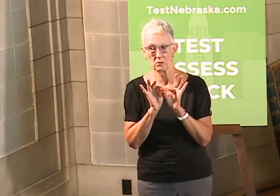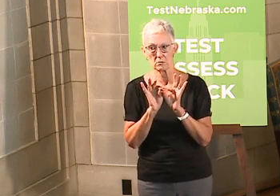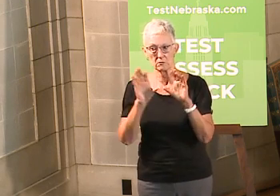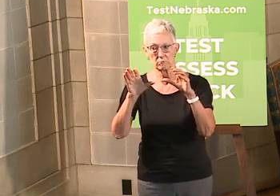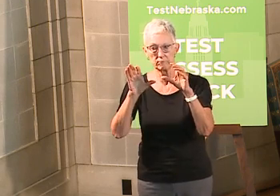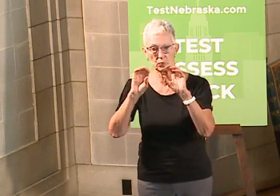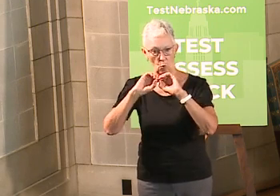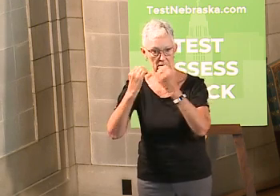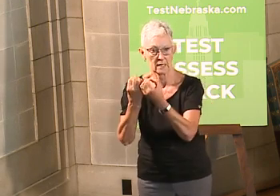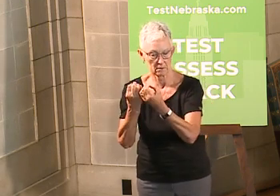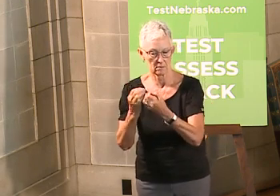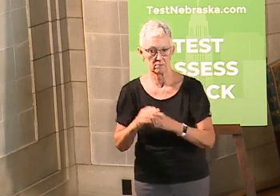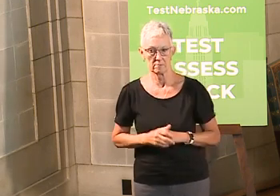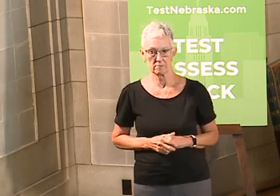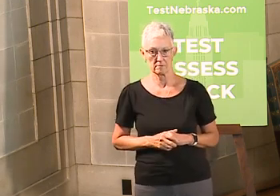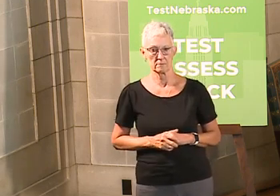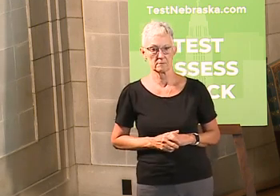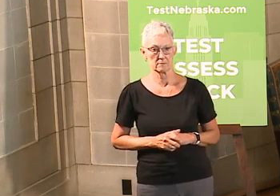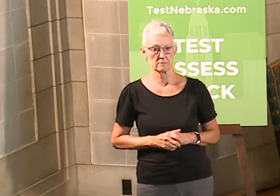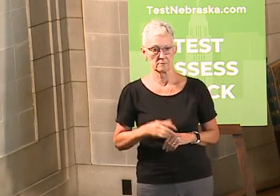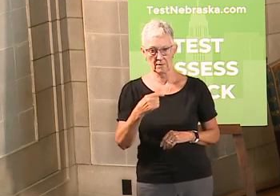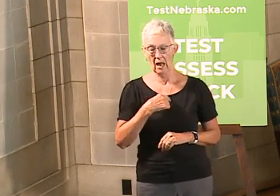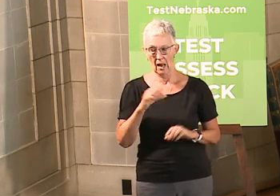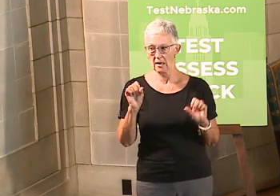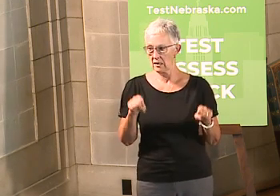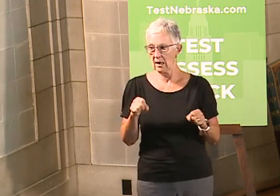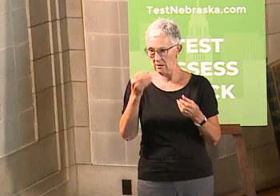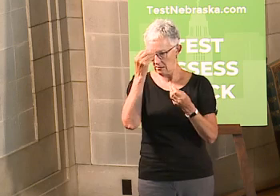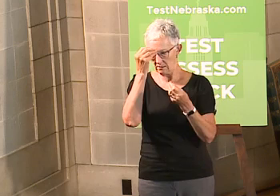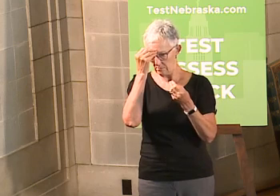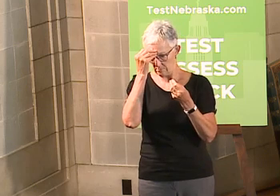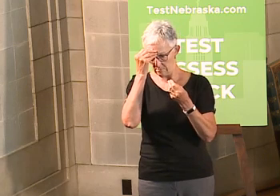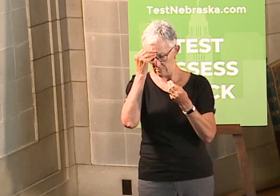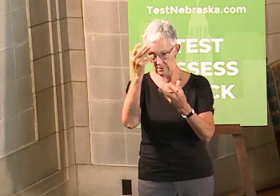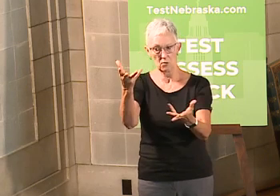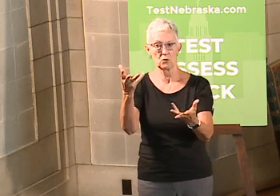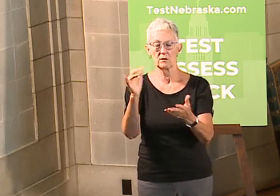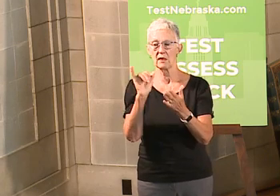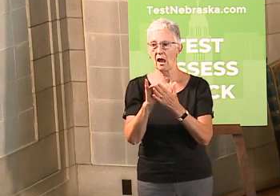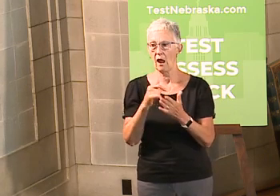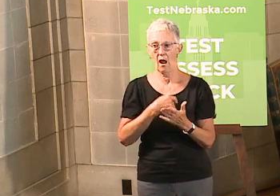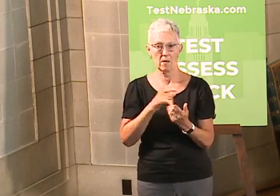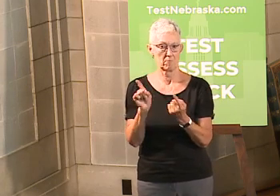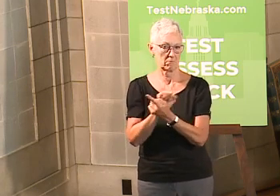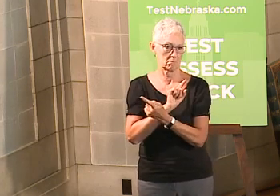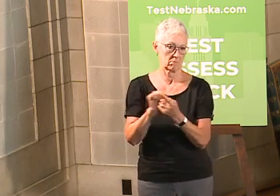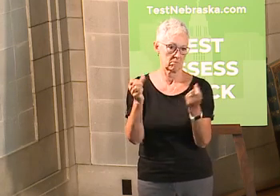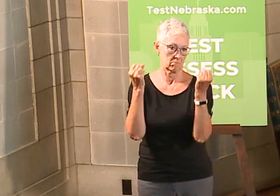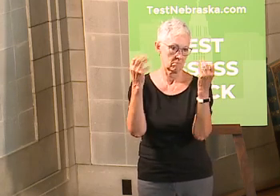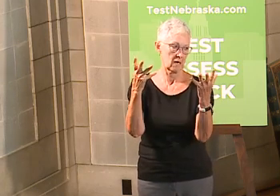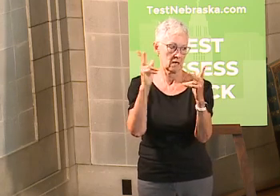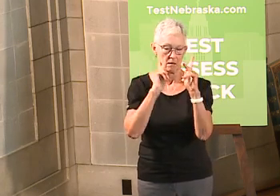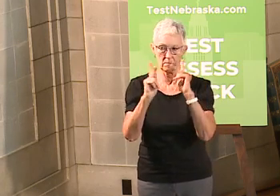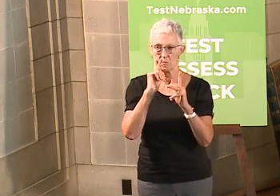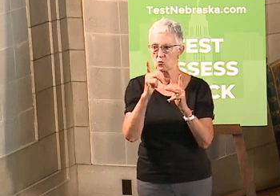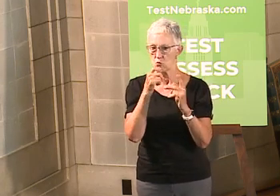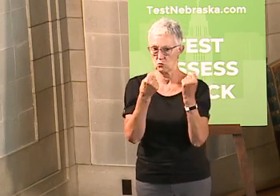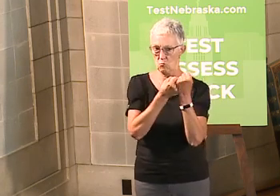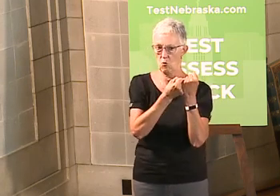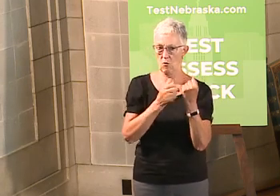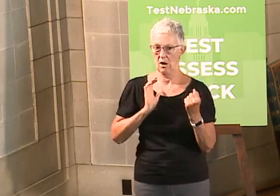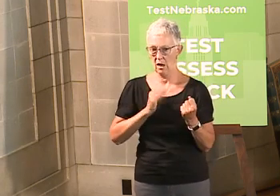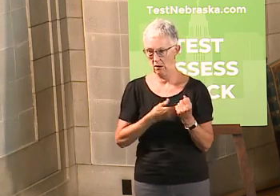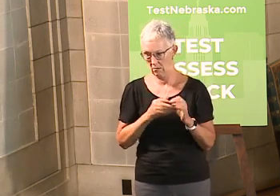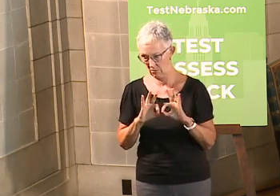can tell you just how life-changing community support can be. I have met so many amazing people who are able to lend support to our